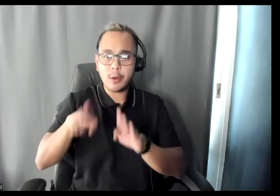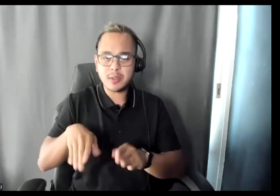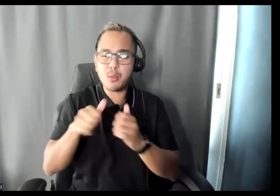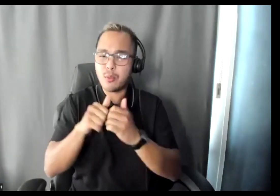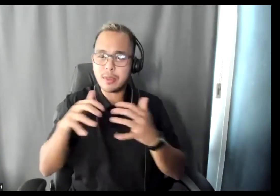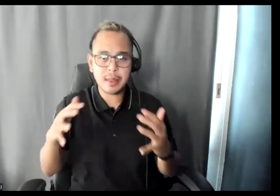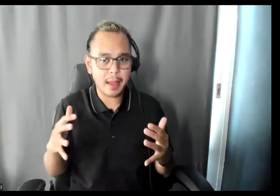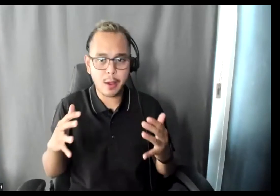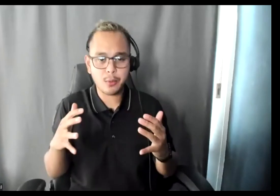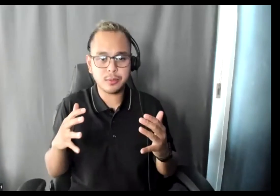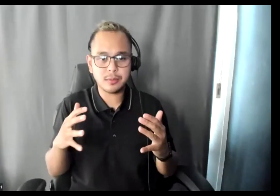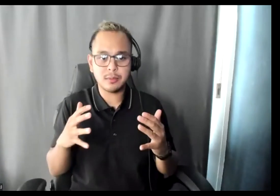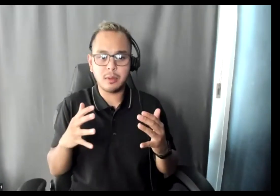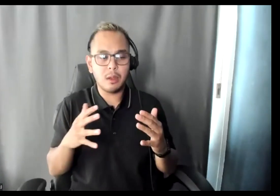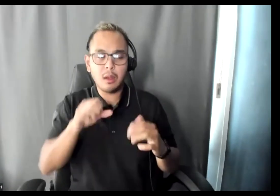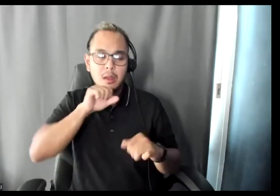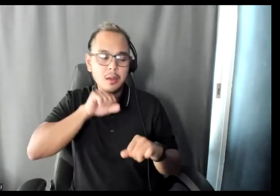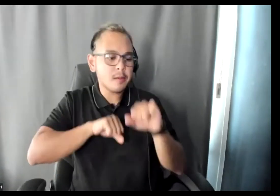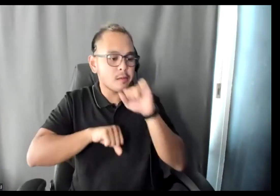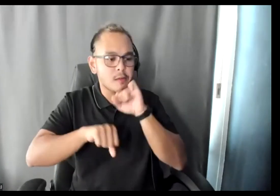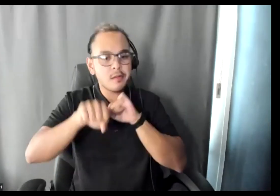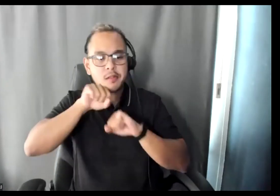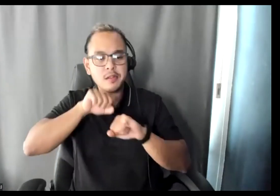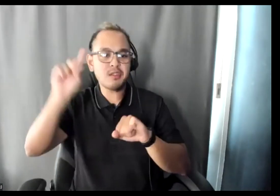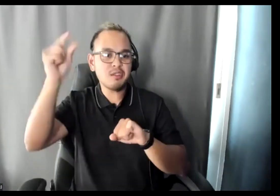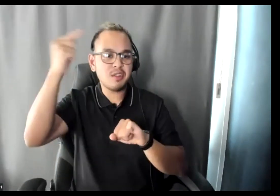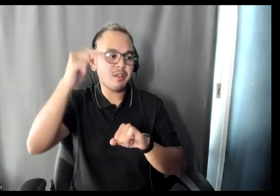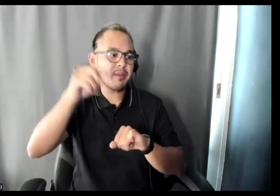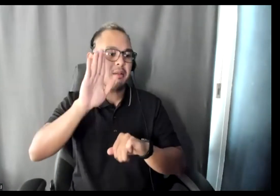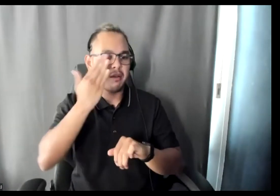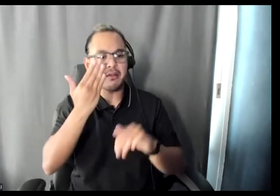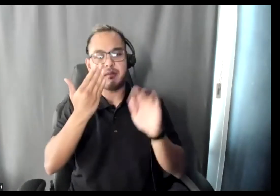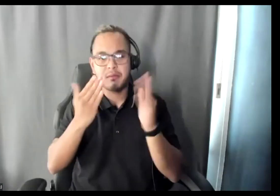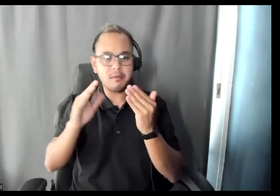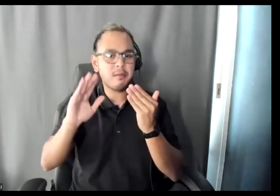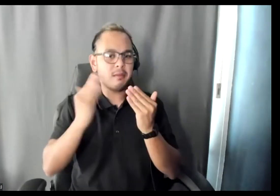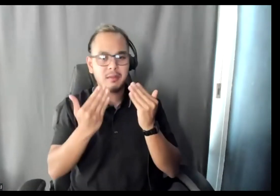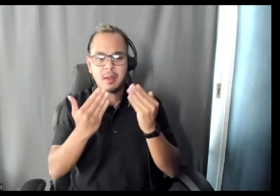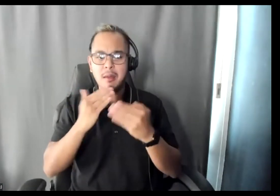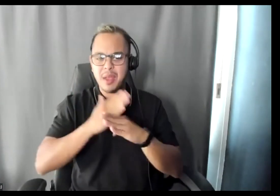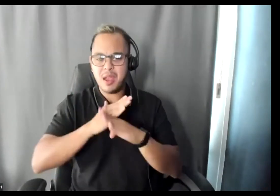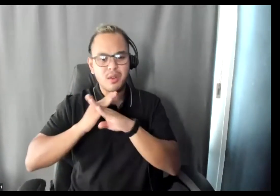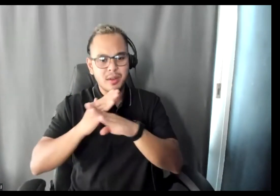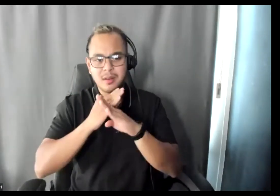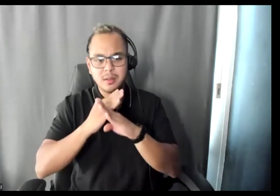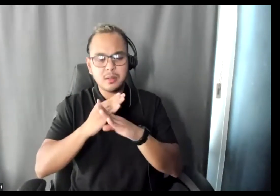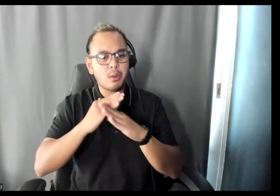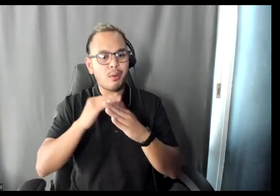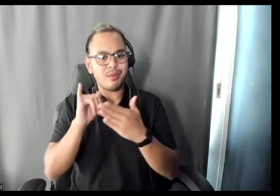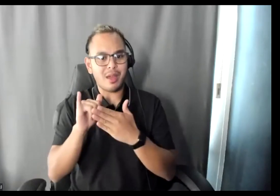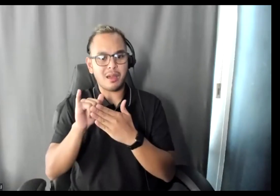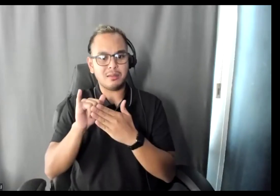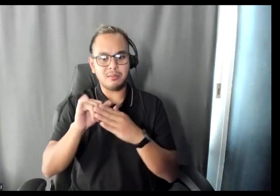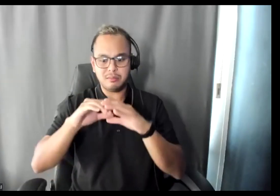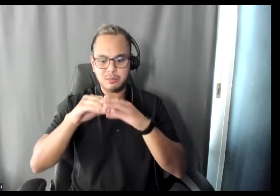go through the red tape or the barriers, and are there particular ways that this sort of segmentation analysis can